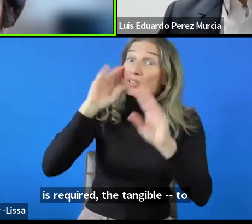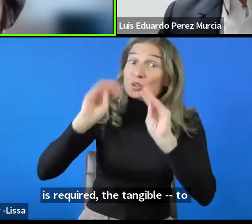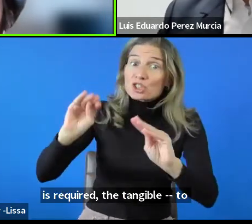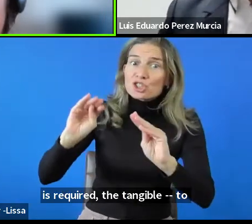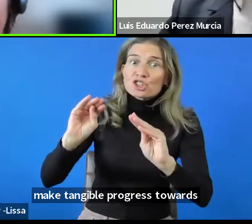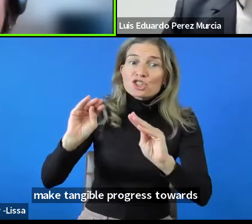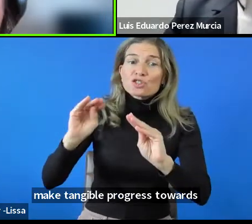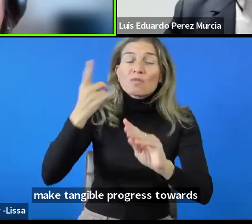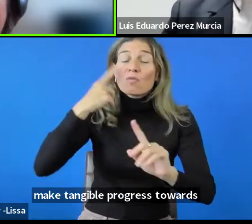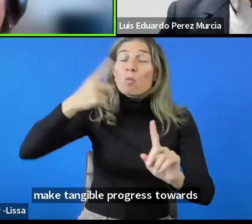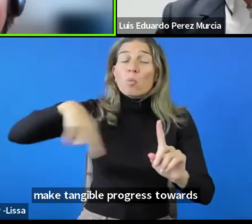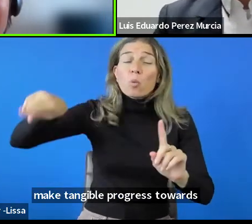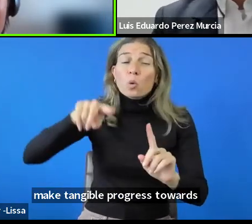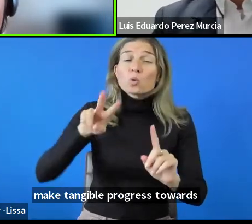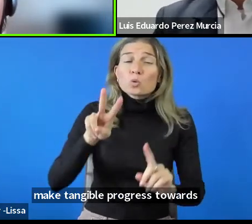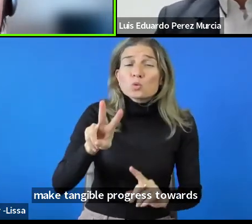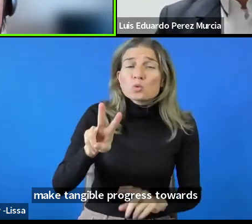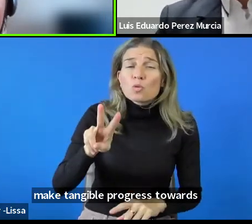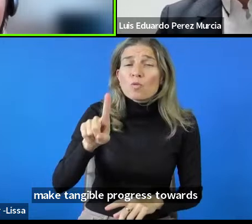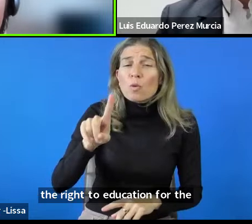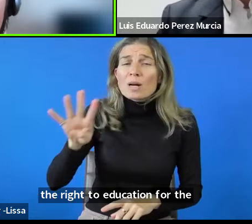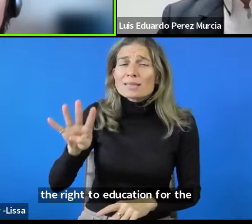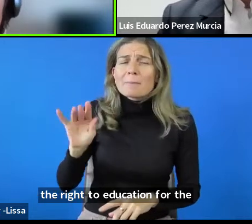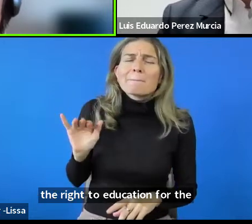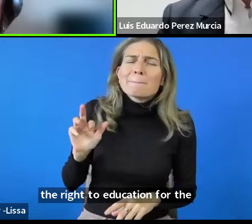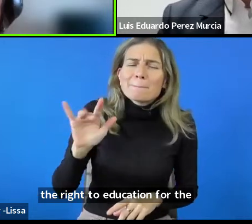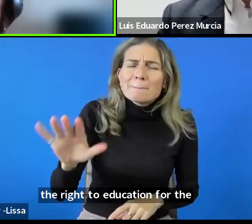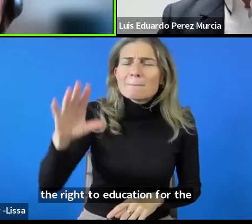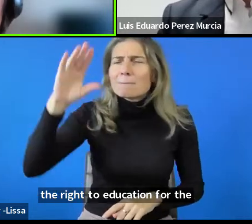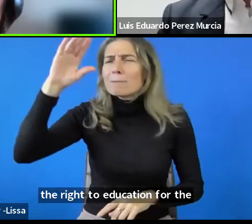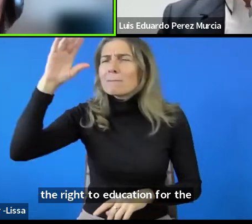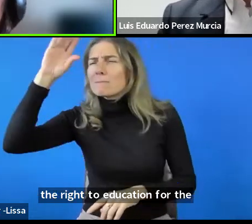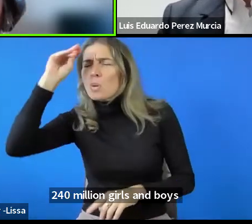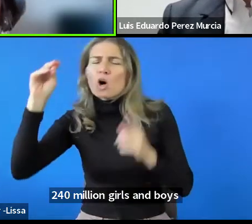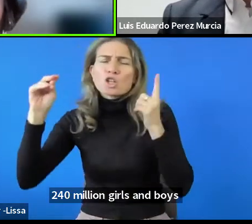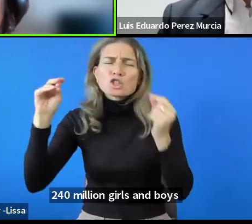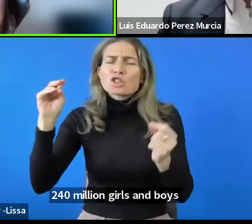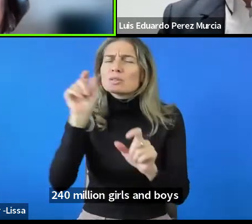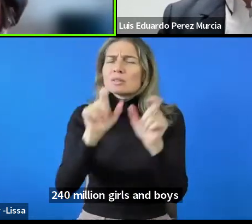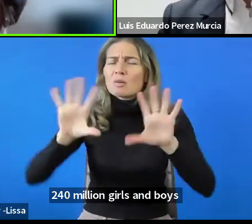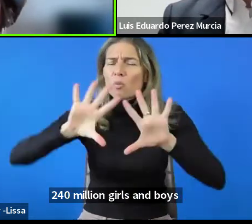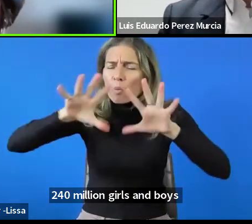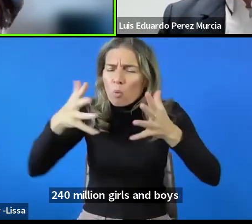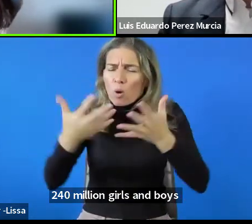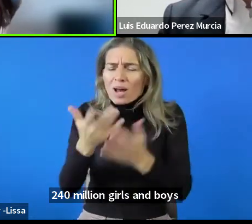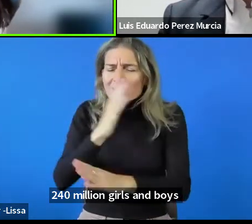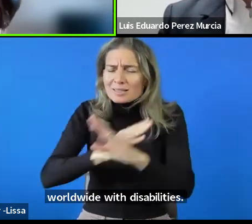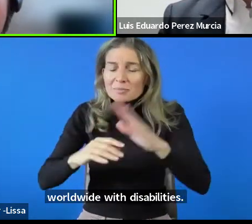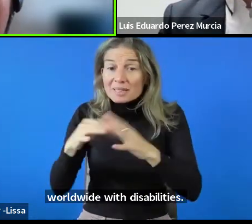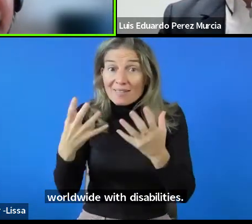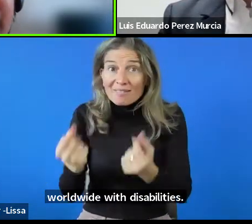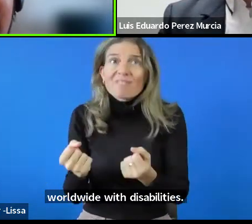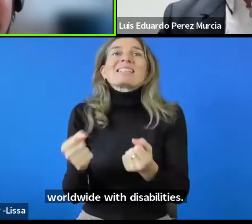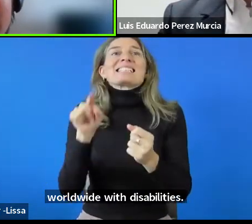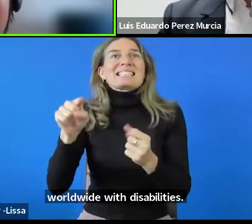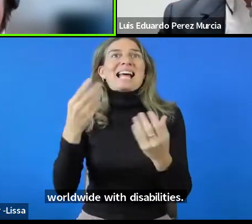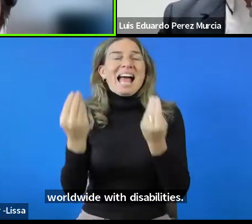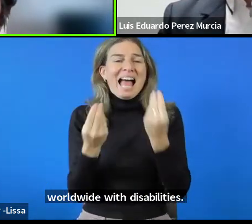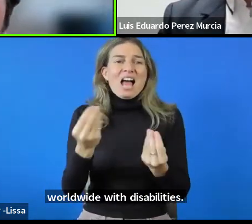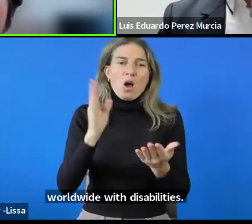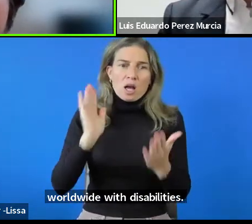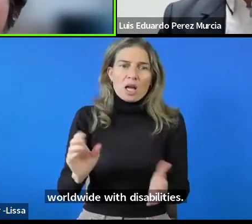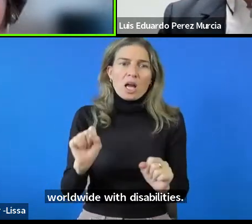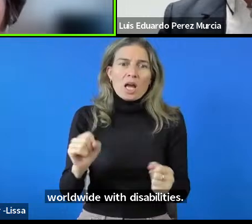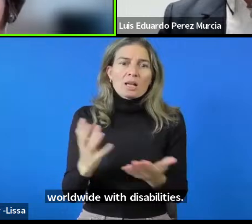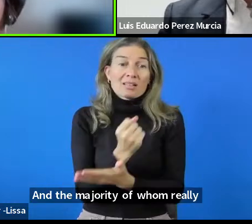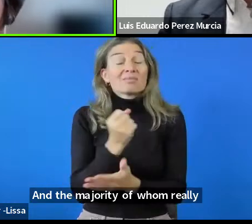the 240 million girls and boys worldwide with disabilities. And the majority of whom really live in developing countries, and